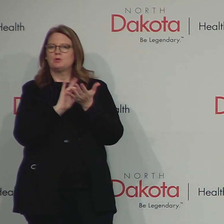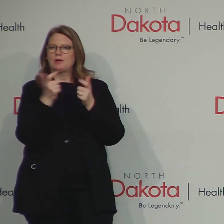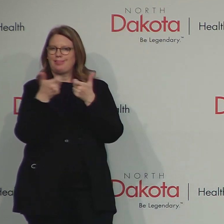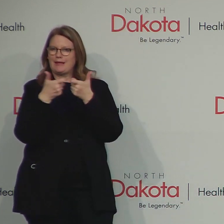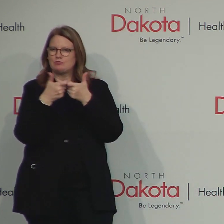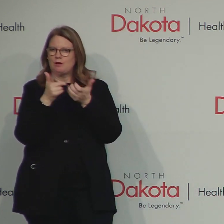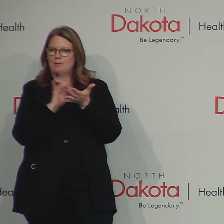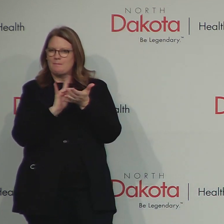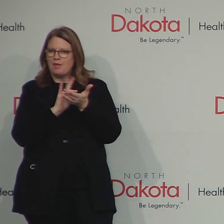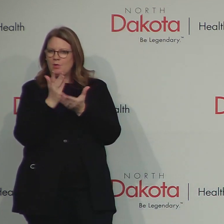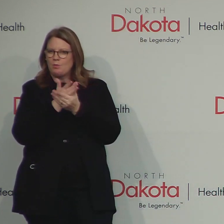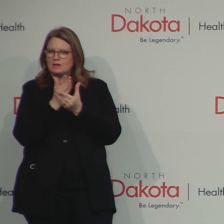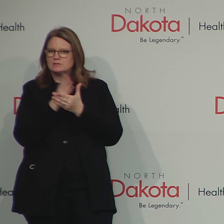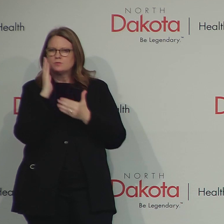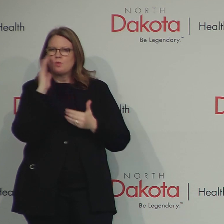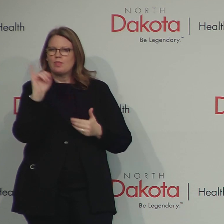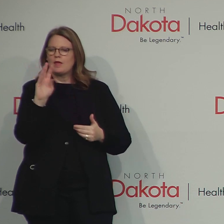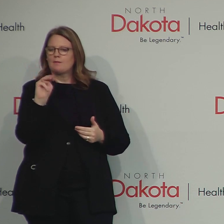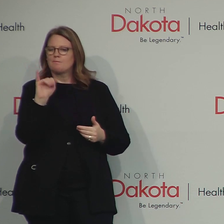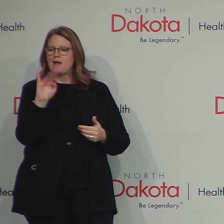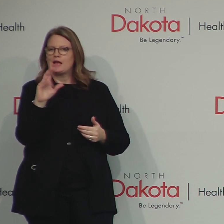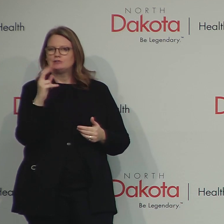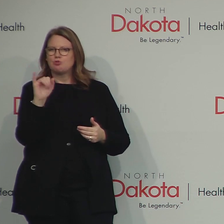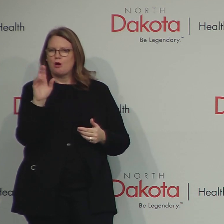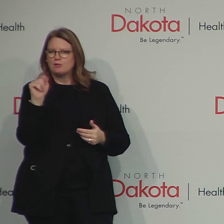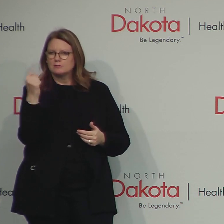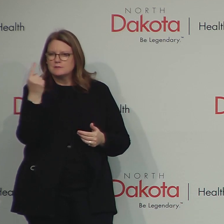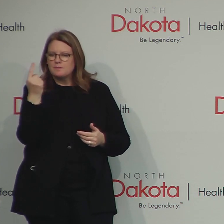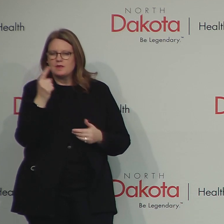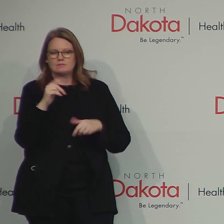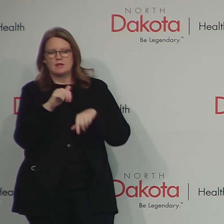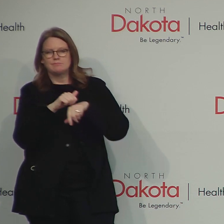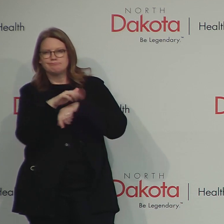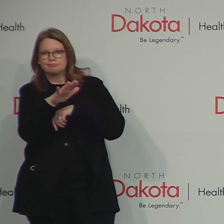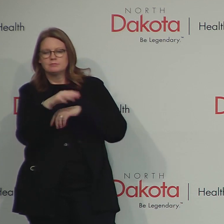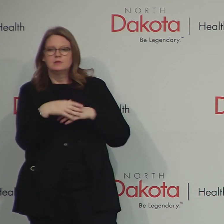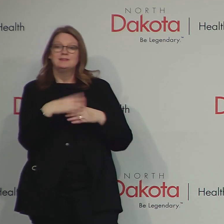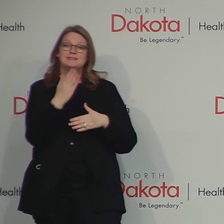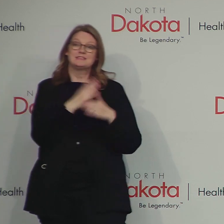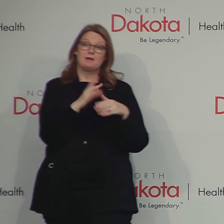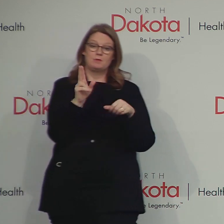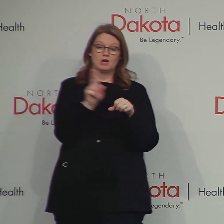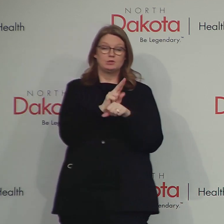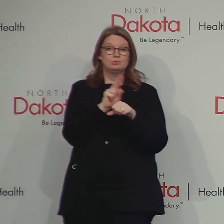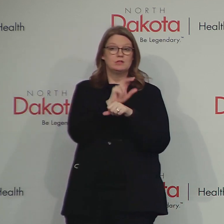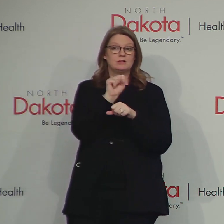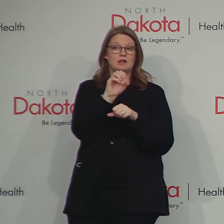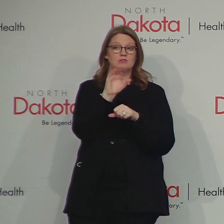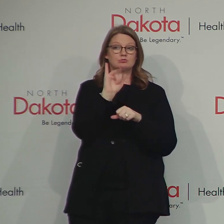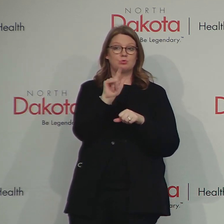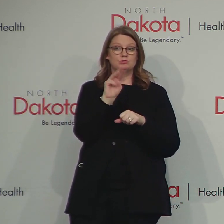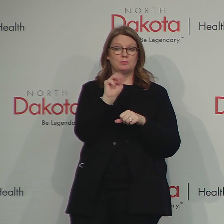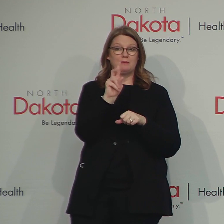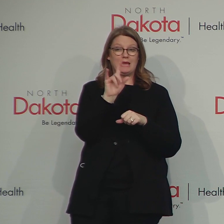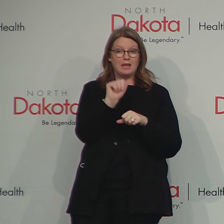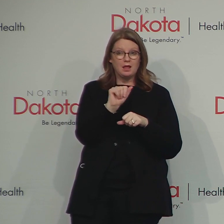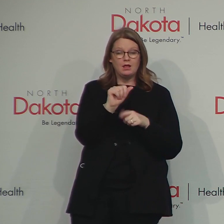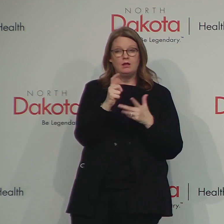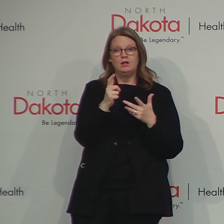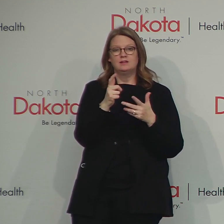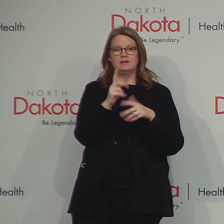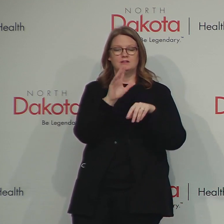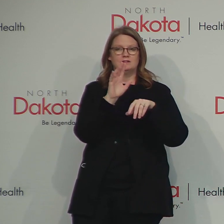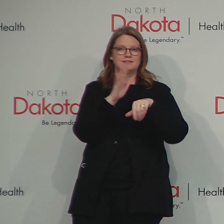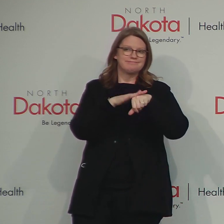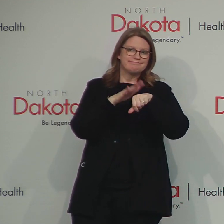for vaccination. Some are using local media or social media to post when vaccine's available.